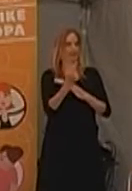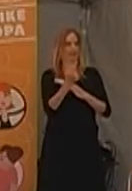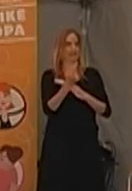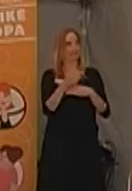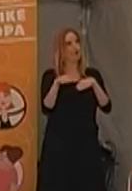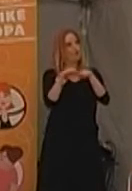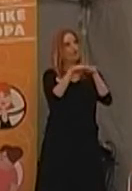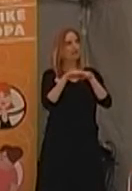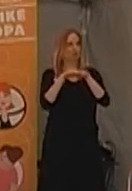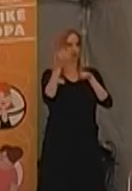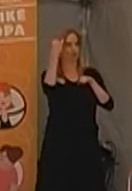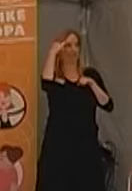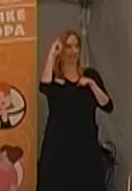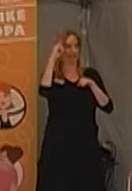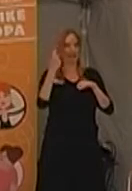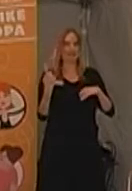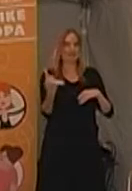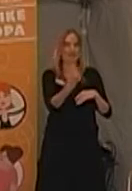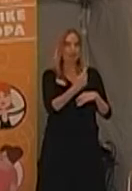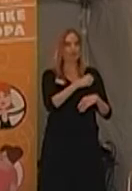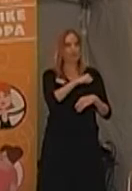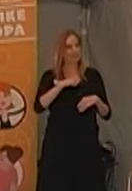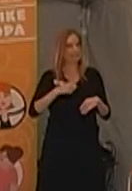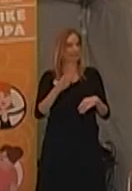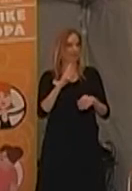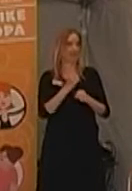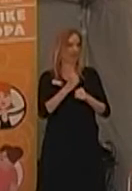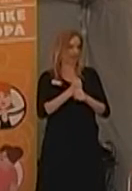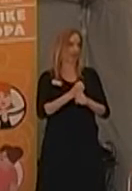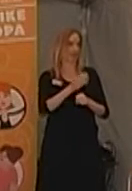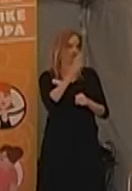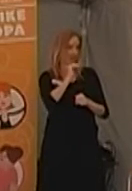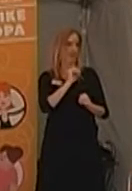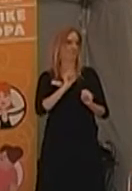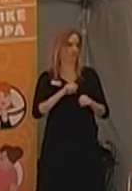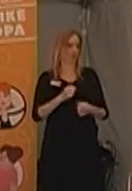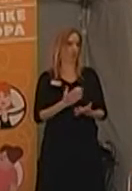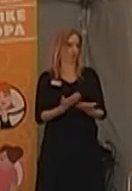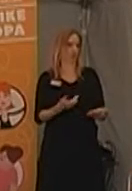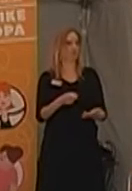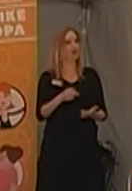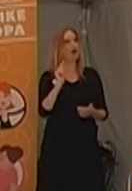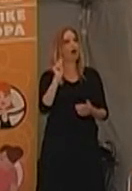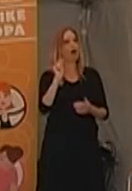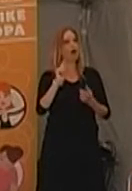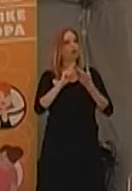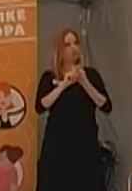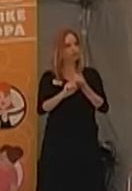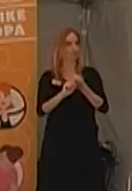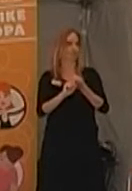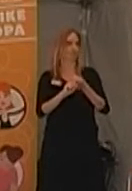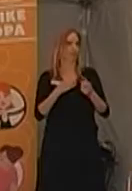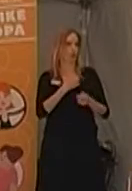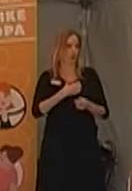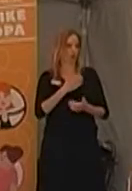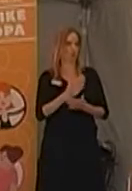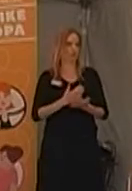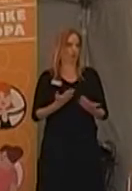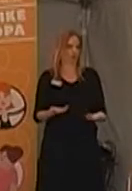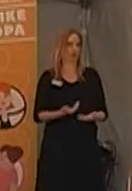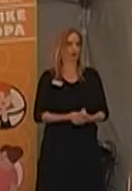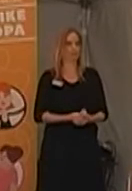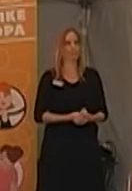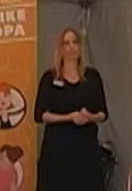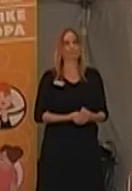something out of for him or herself, was an important part of the history to accept what was coming up later on